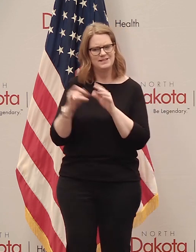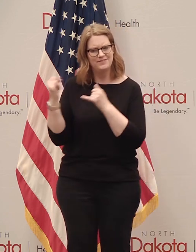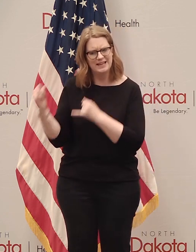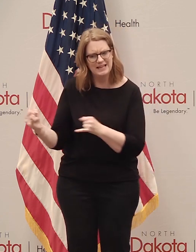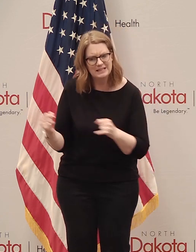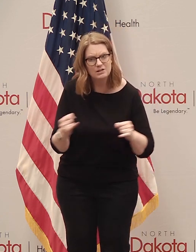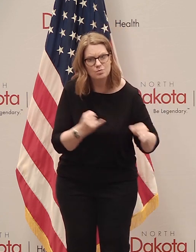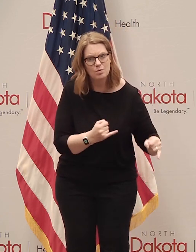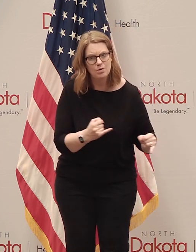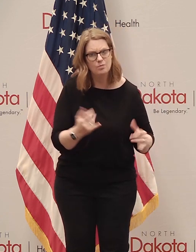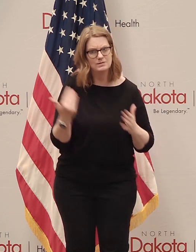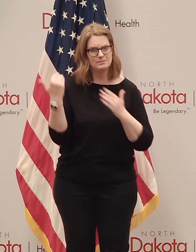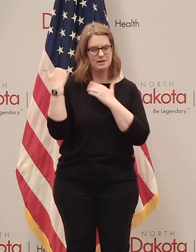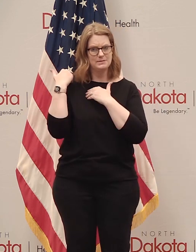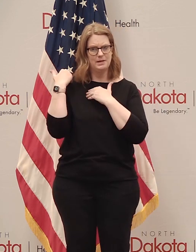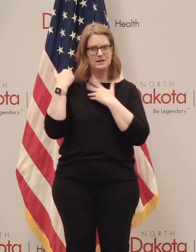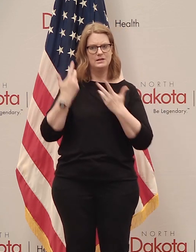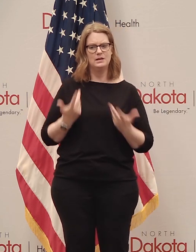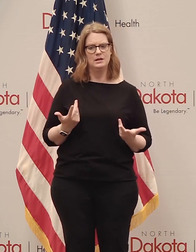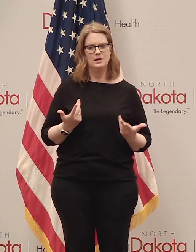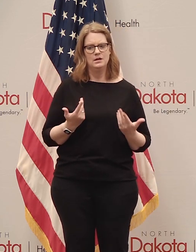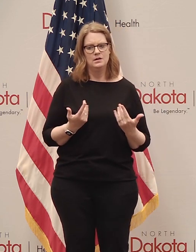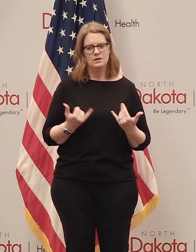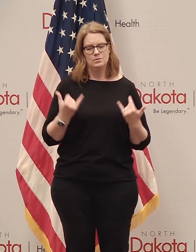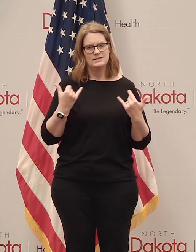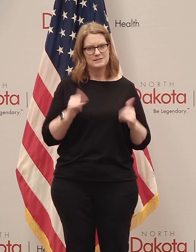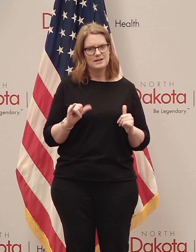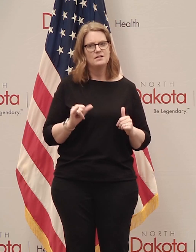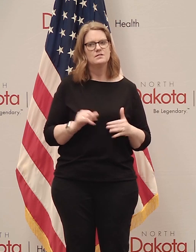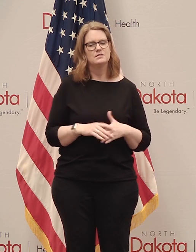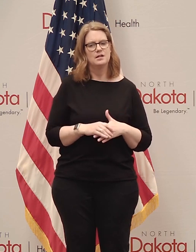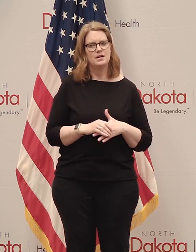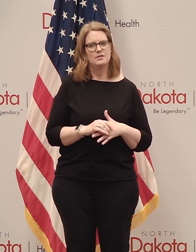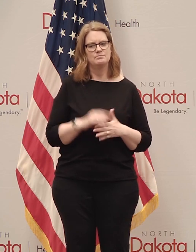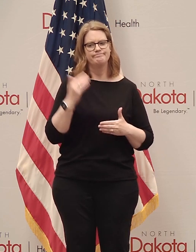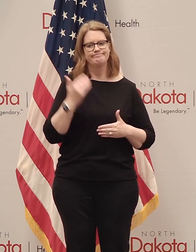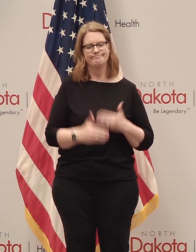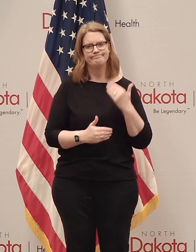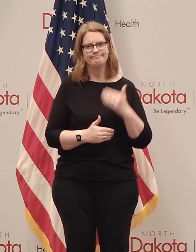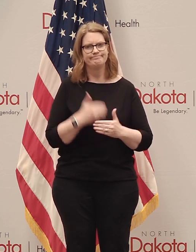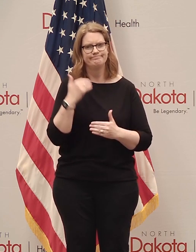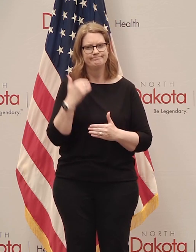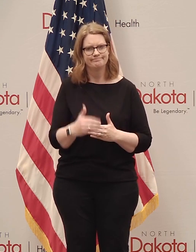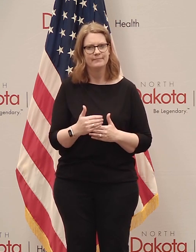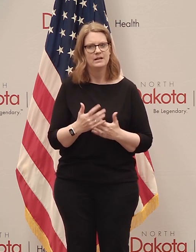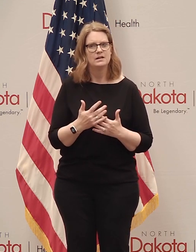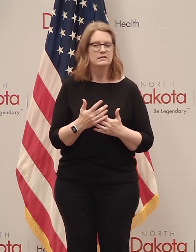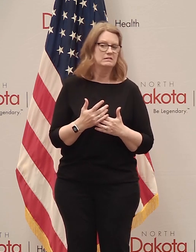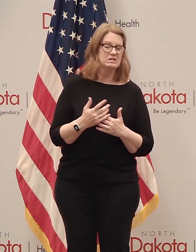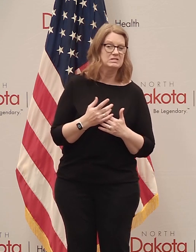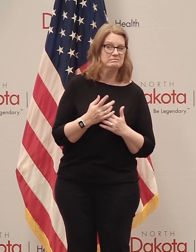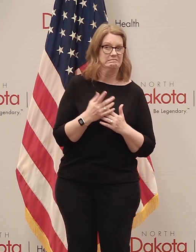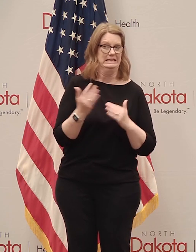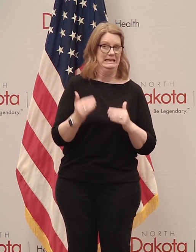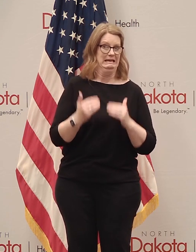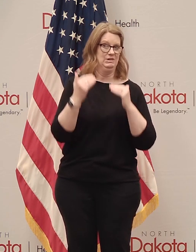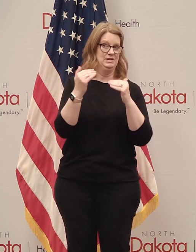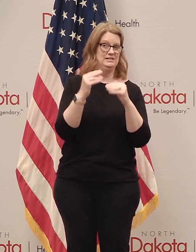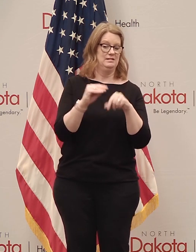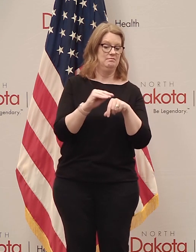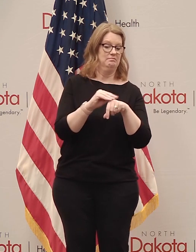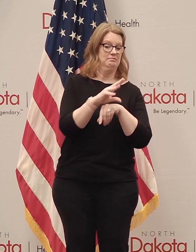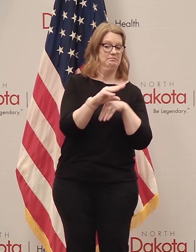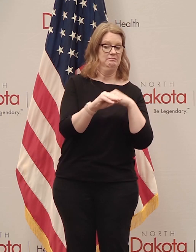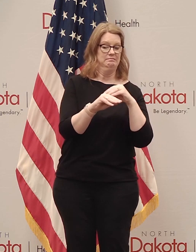responsibility. We are taking steps towards increasing the amount of transmissible moments back in our